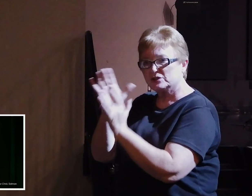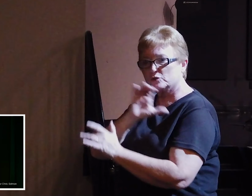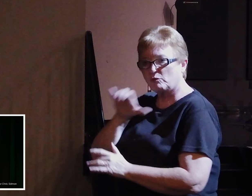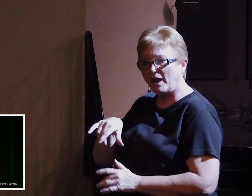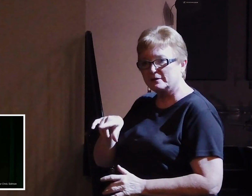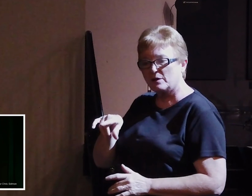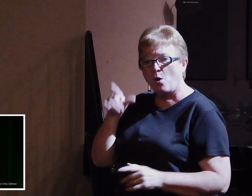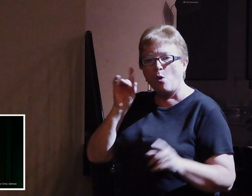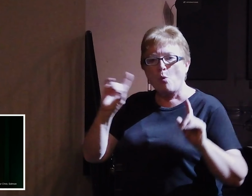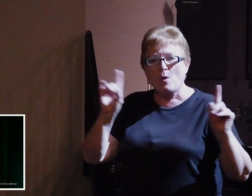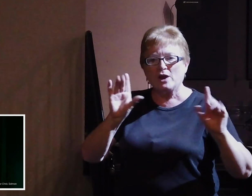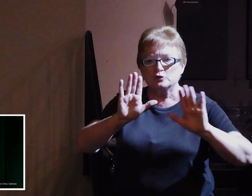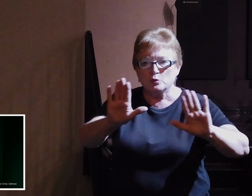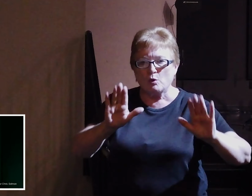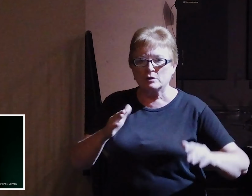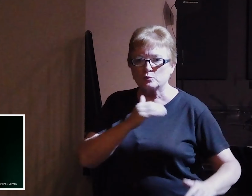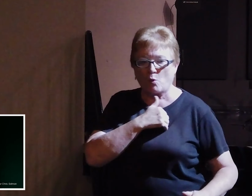at?